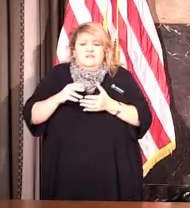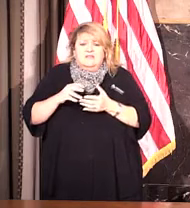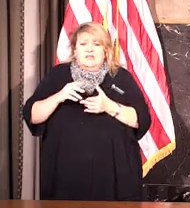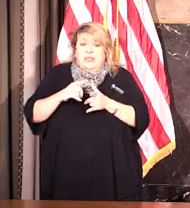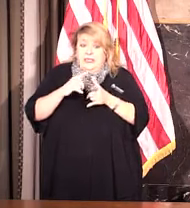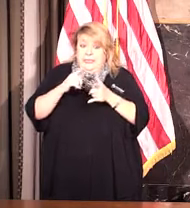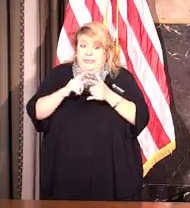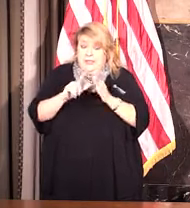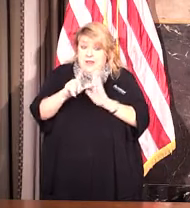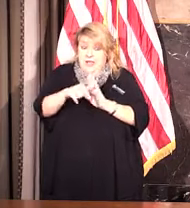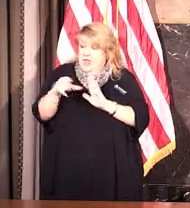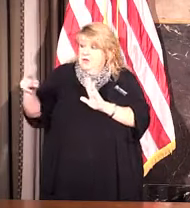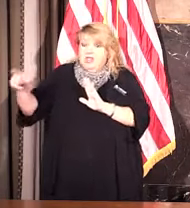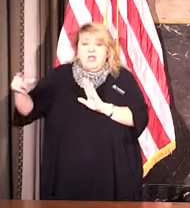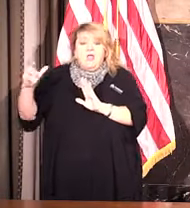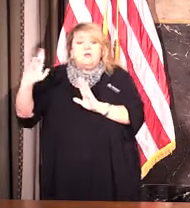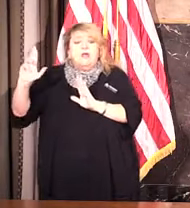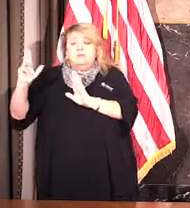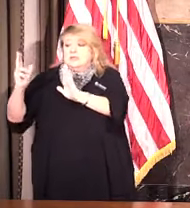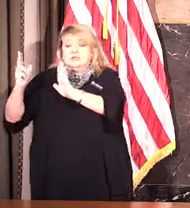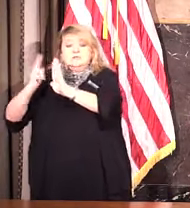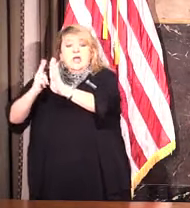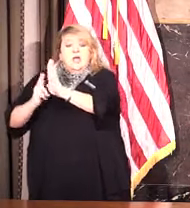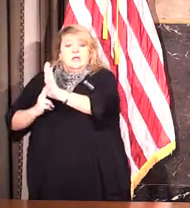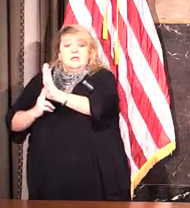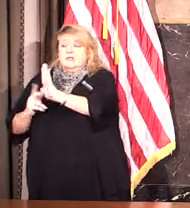unconstitutional, but our numbers have nevertheless